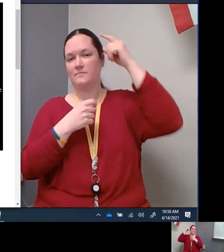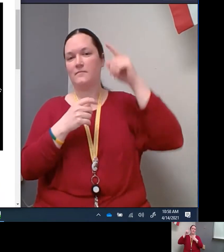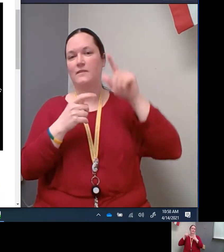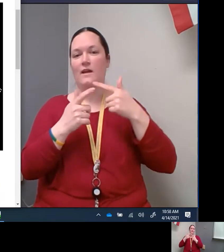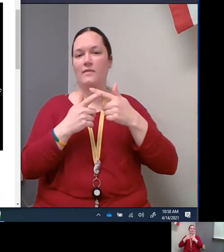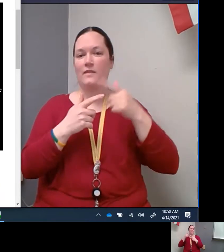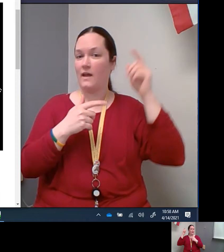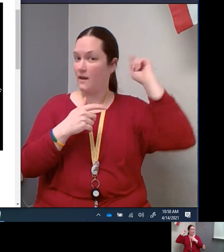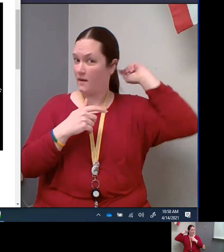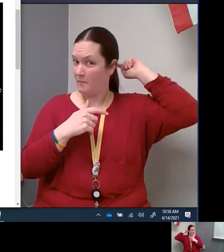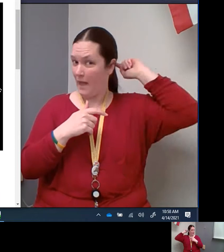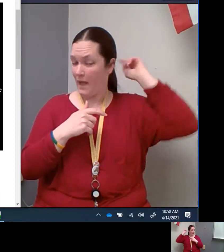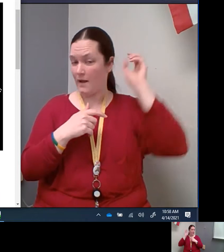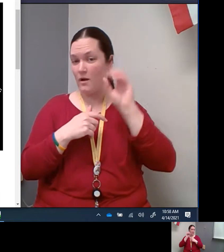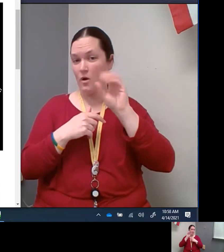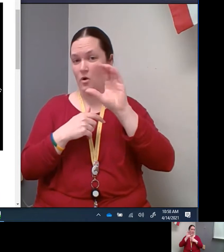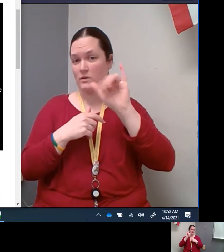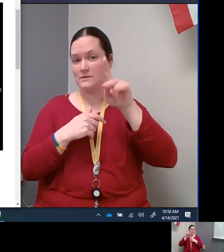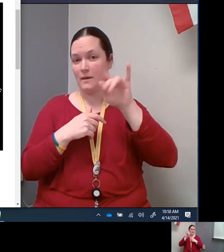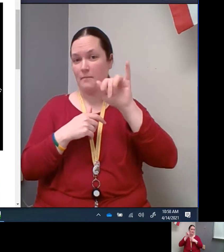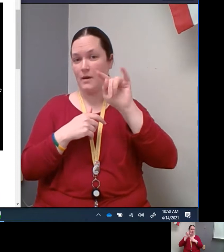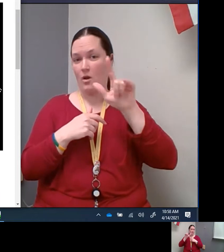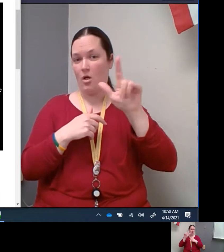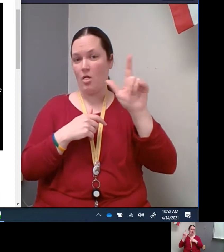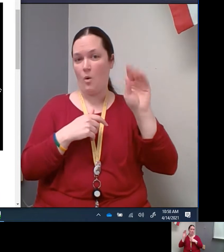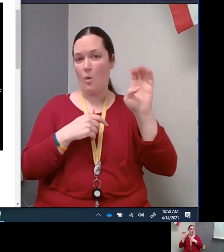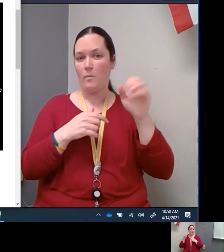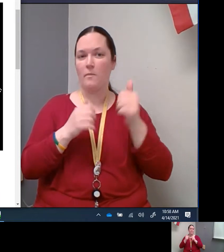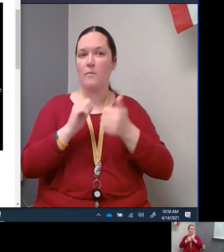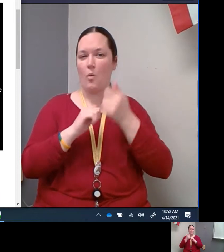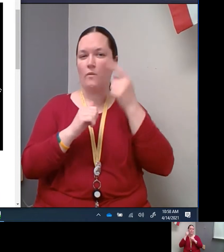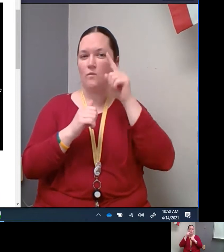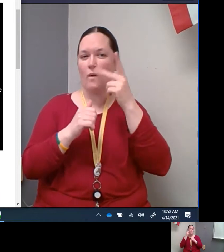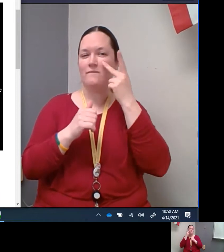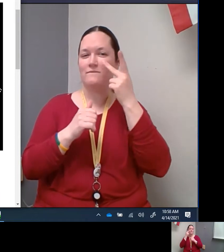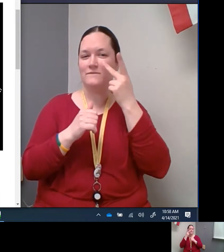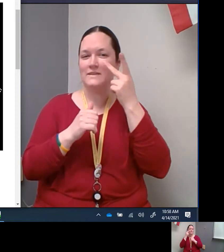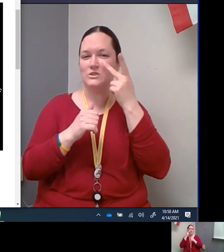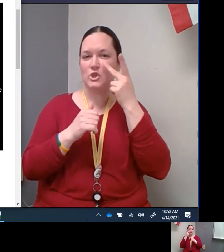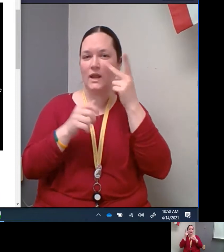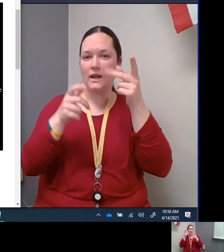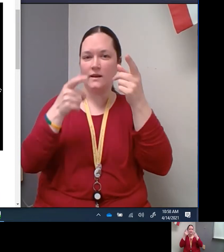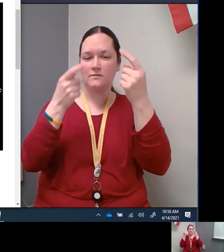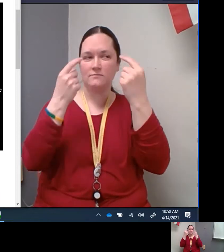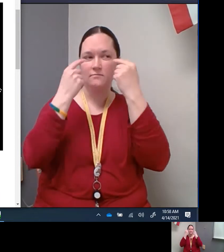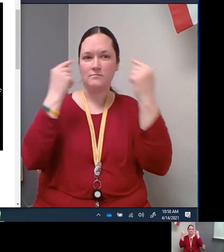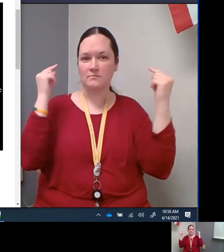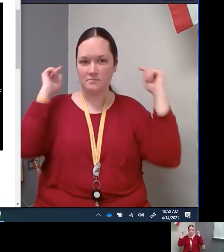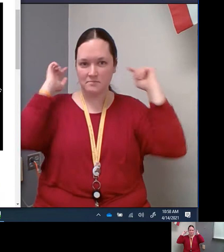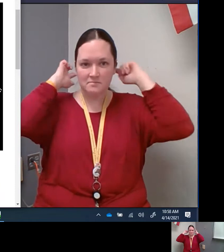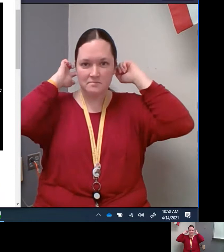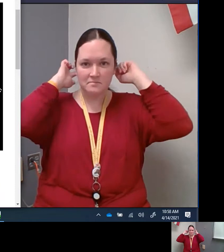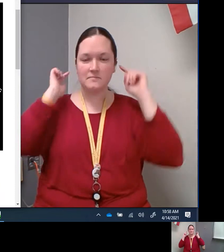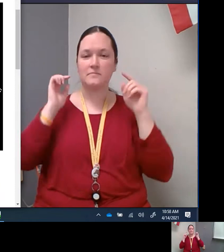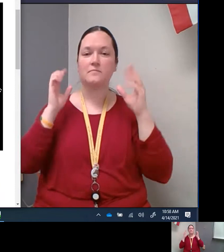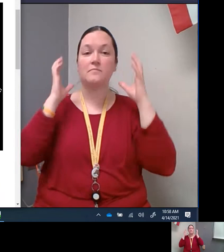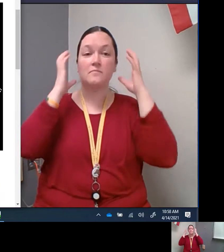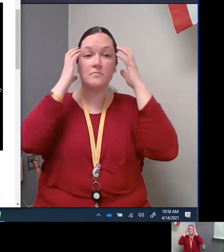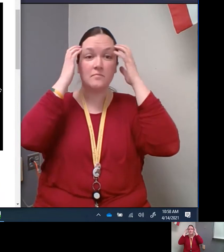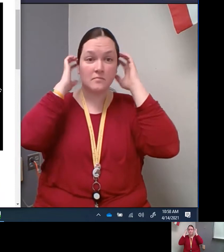back, we have the occipital lobe. The function of that is vision, primarily vision. And then we move onto the side, we have what are called